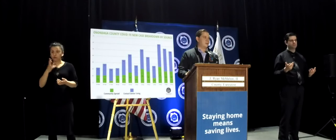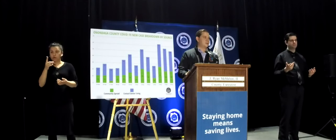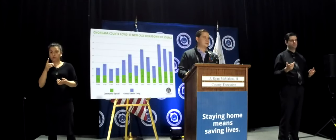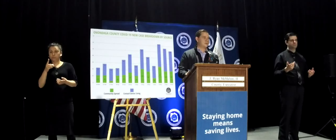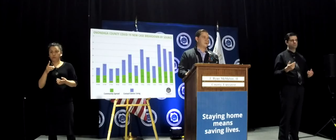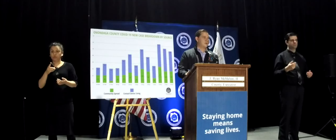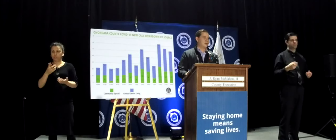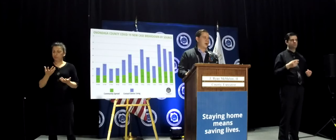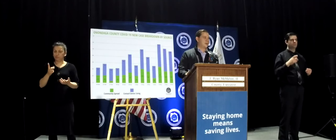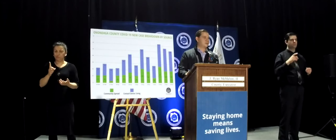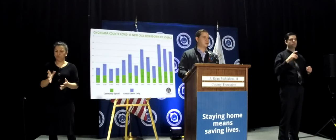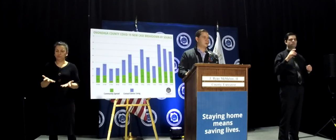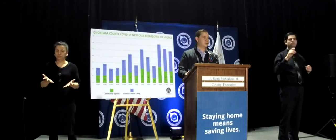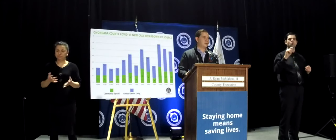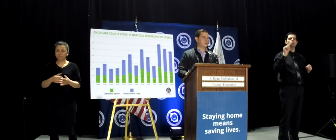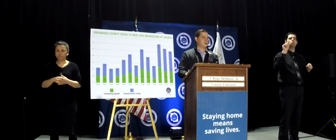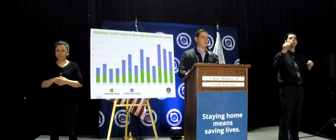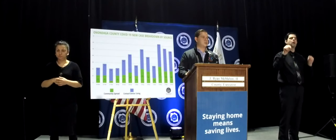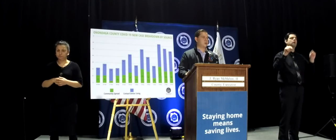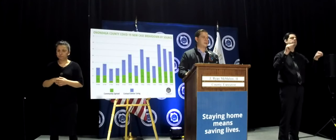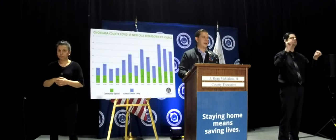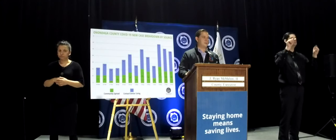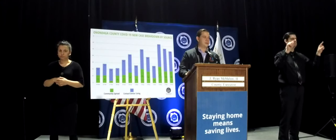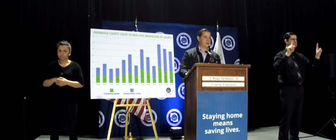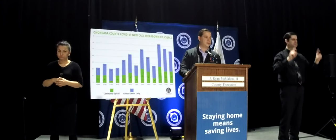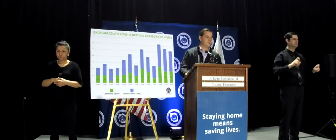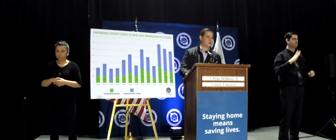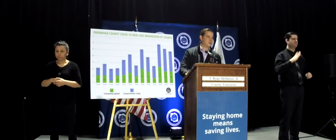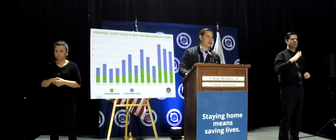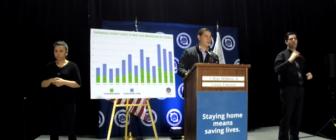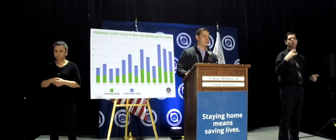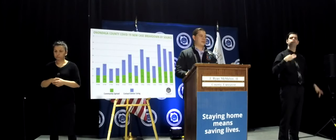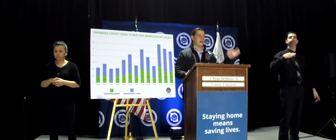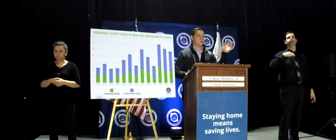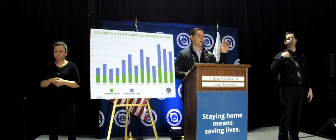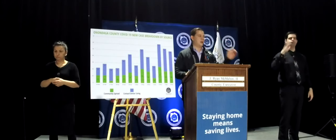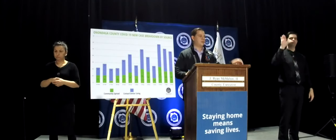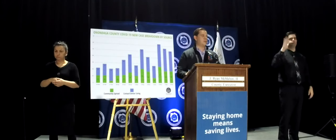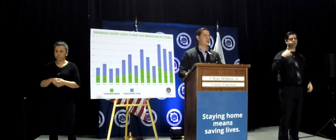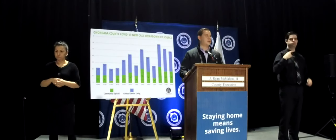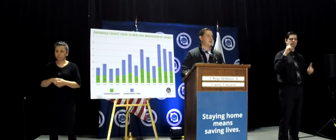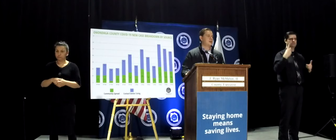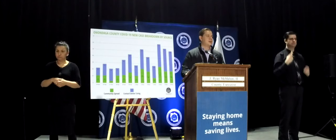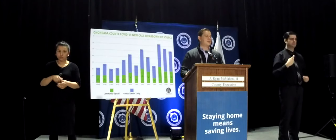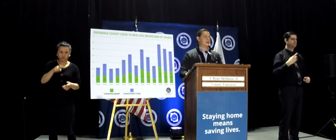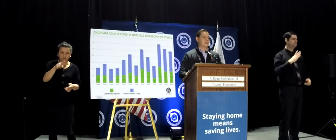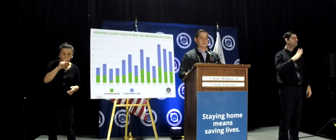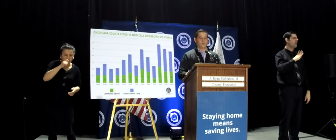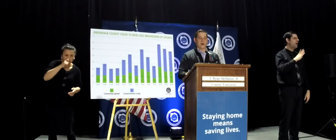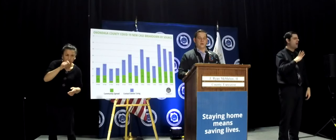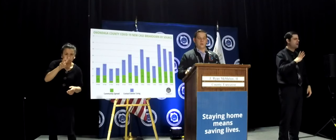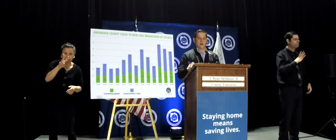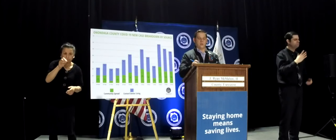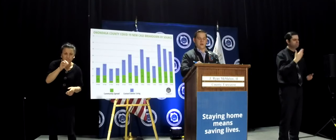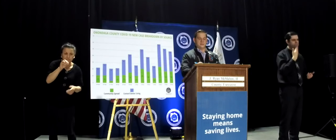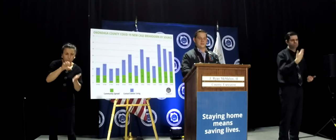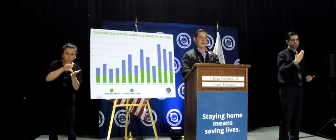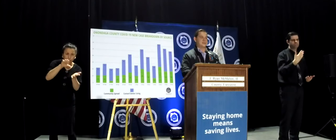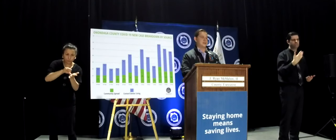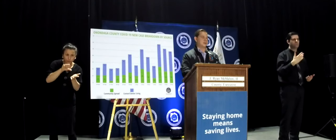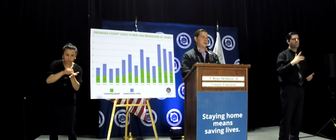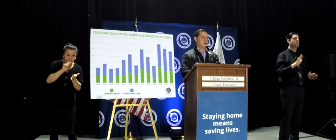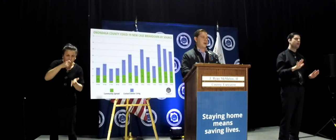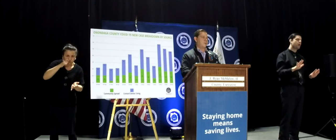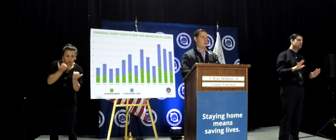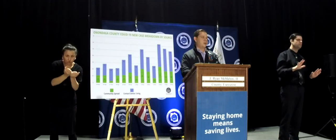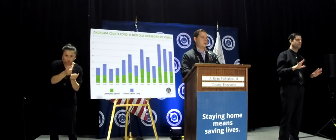I need numbers. I ask you to get tested 20 times, and I give you a different name every time, right? That's the wild, wild west of